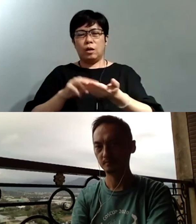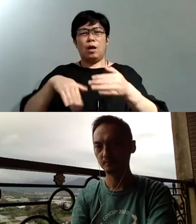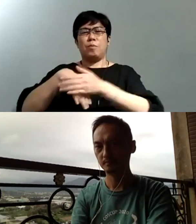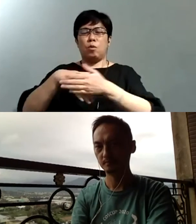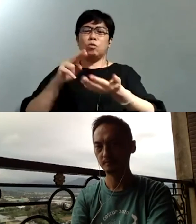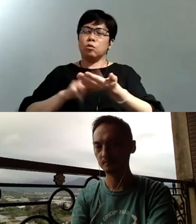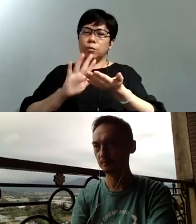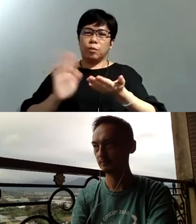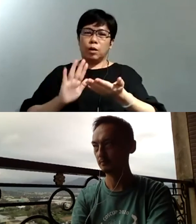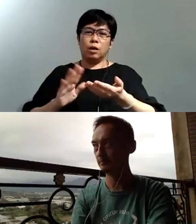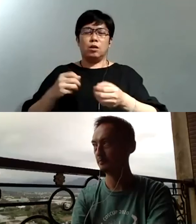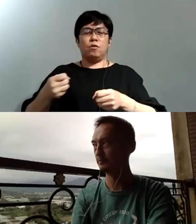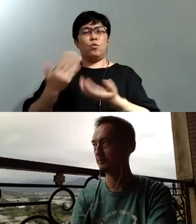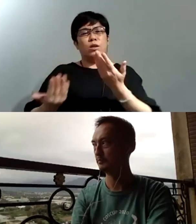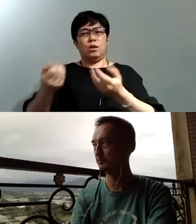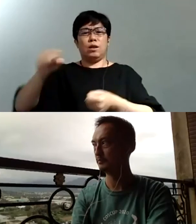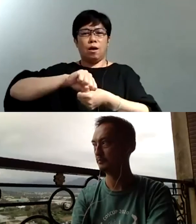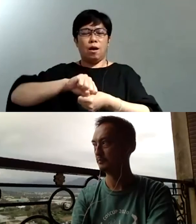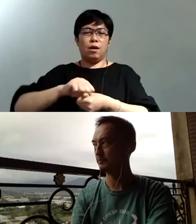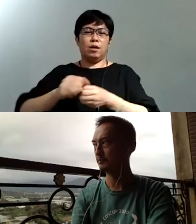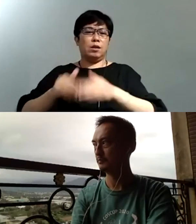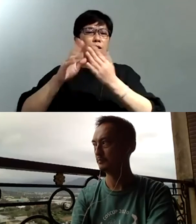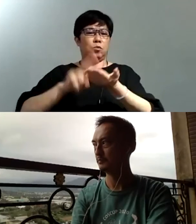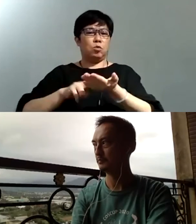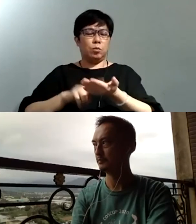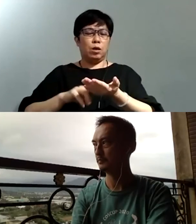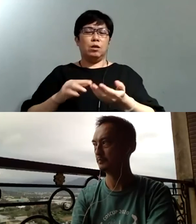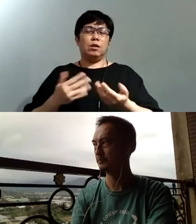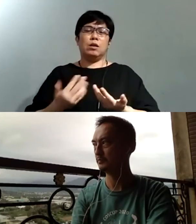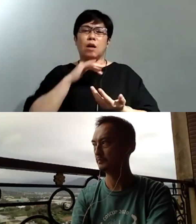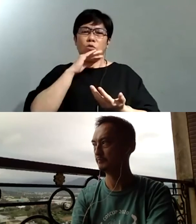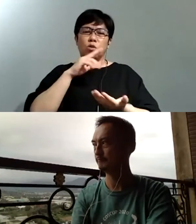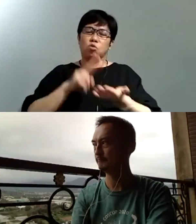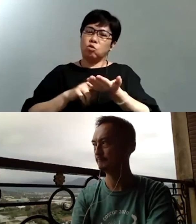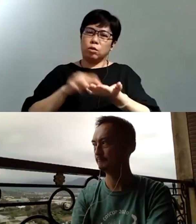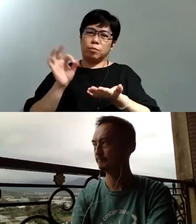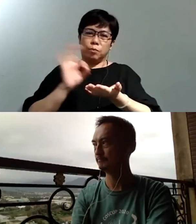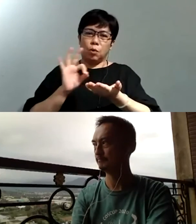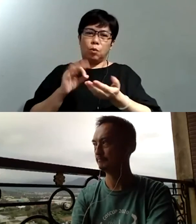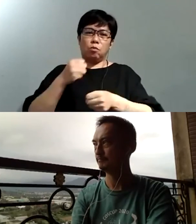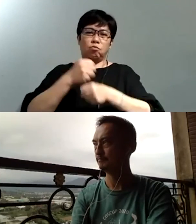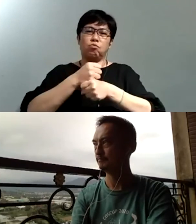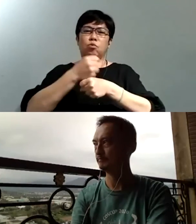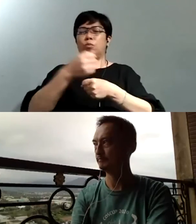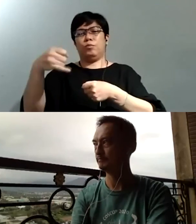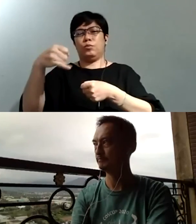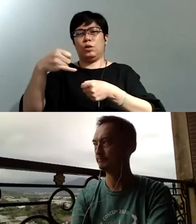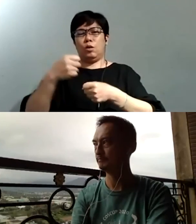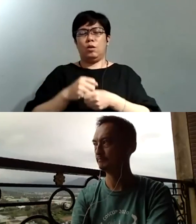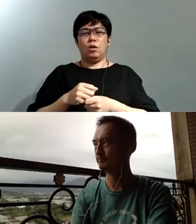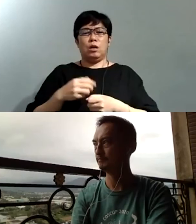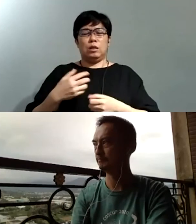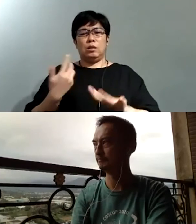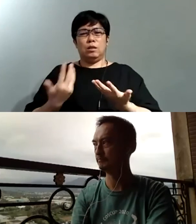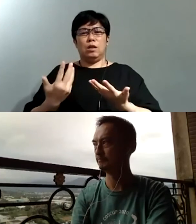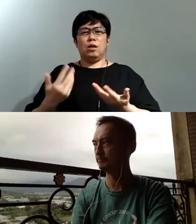trust, nothing can come out. People are still very angry about the situation. People will